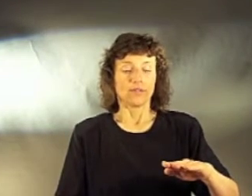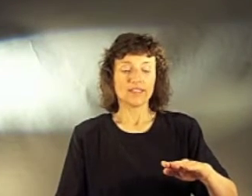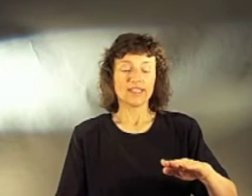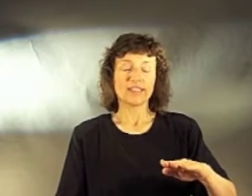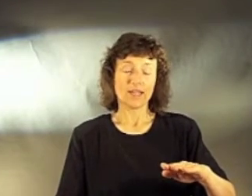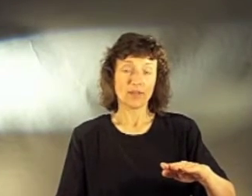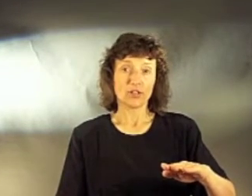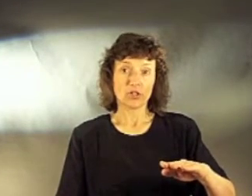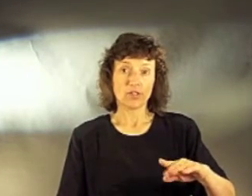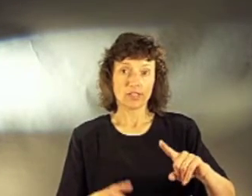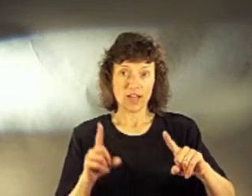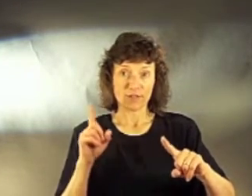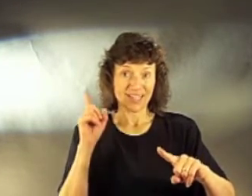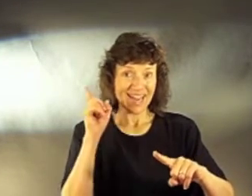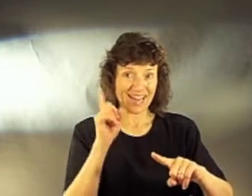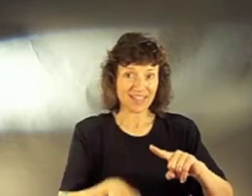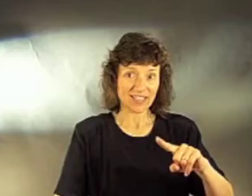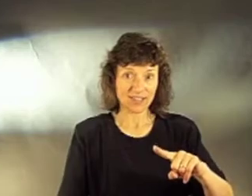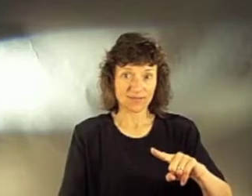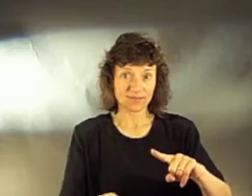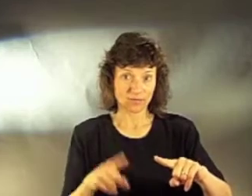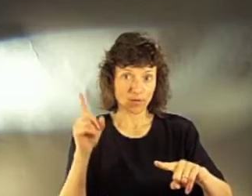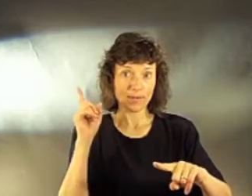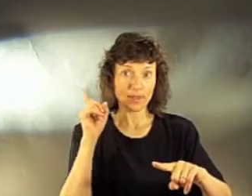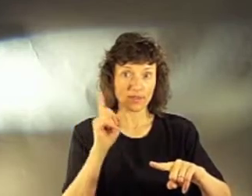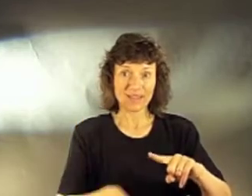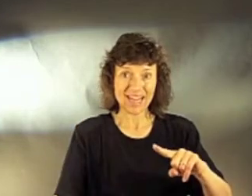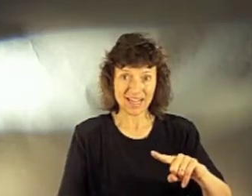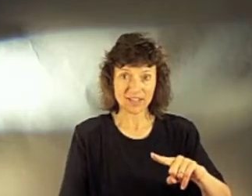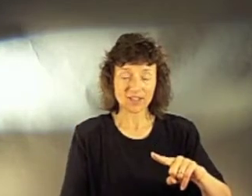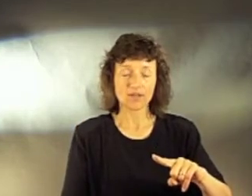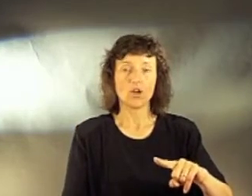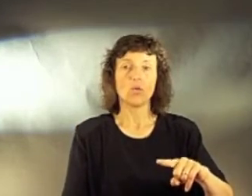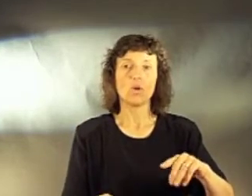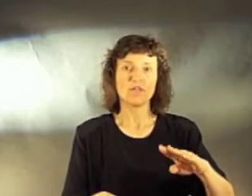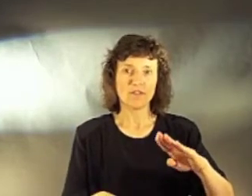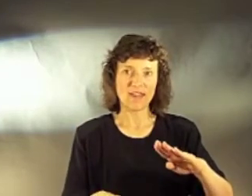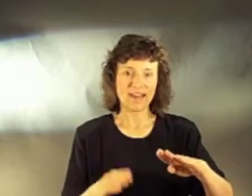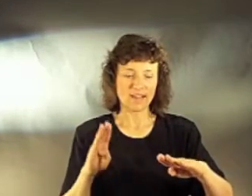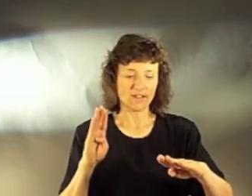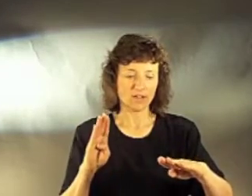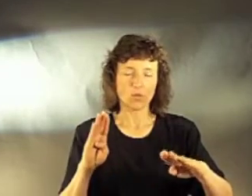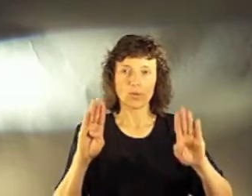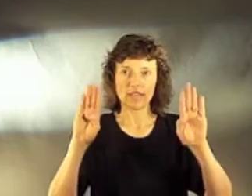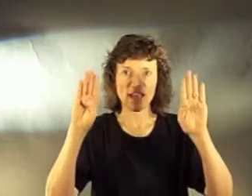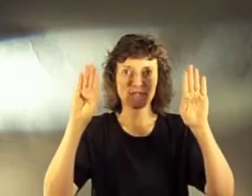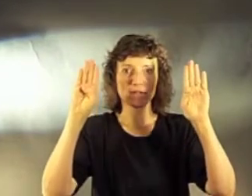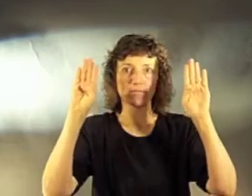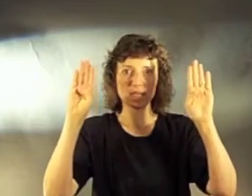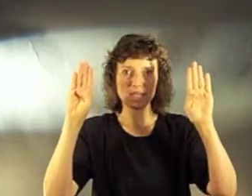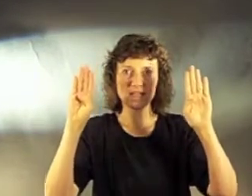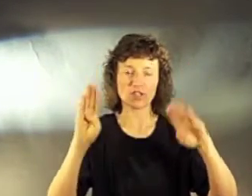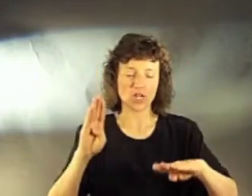This is similar to the sign for can't. Remember can't? Well, for than, we're going to have B hand